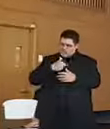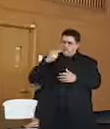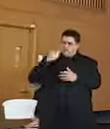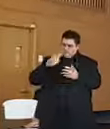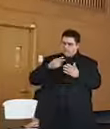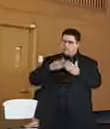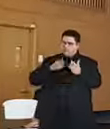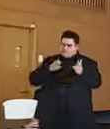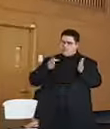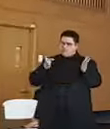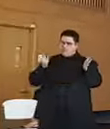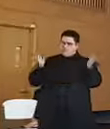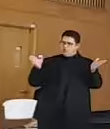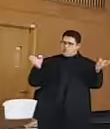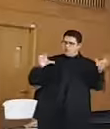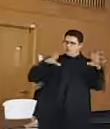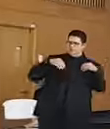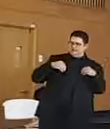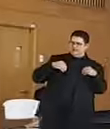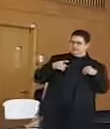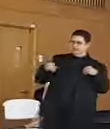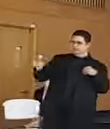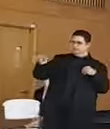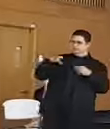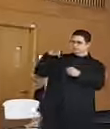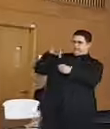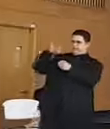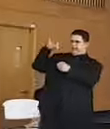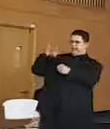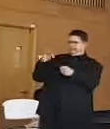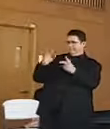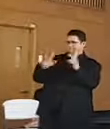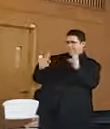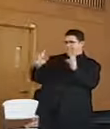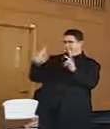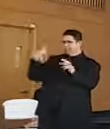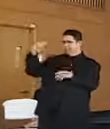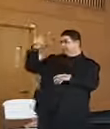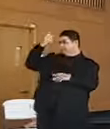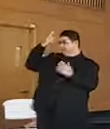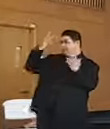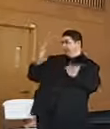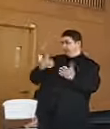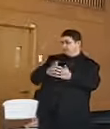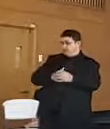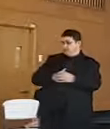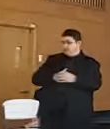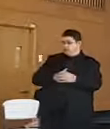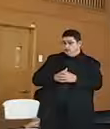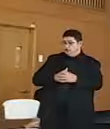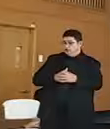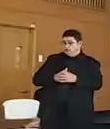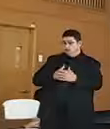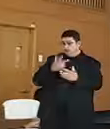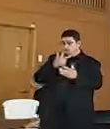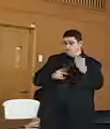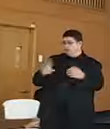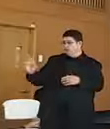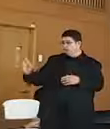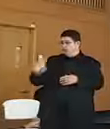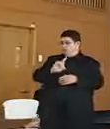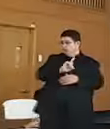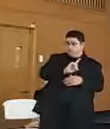acceptance among elected officials in both parties, then we see the mask acceptance grow